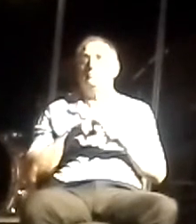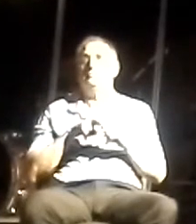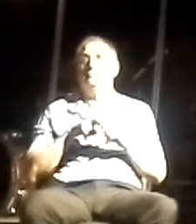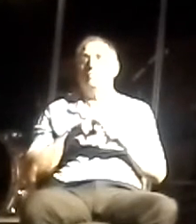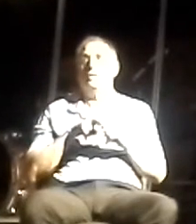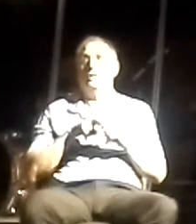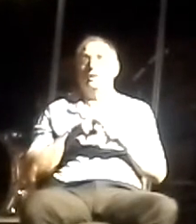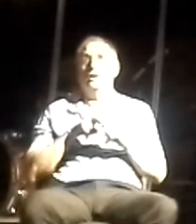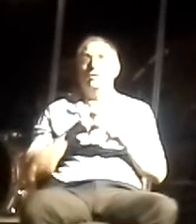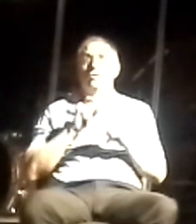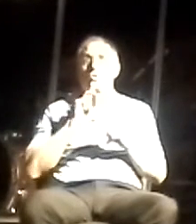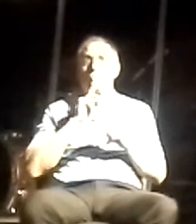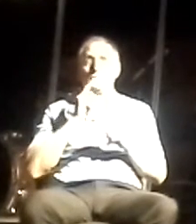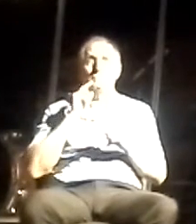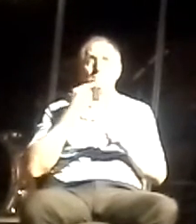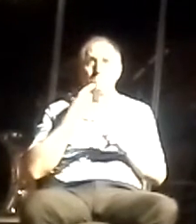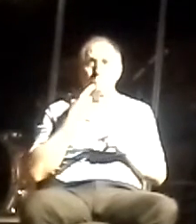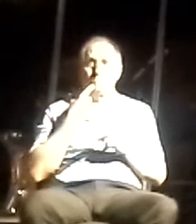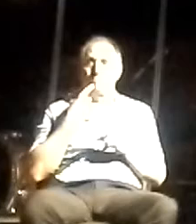It got real heavy.